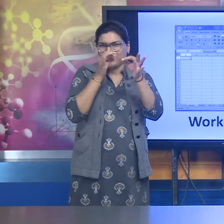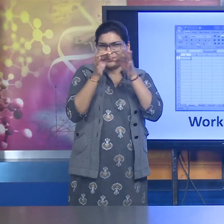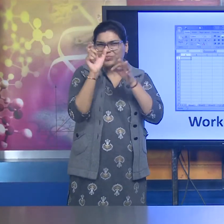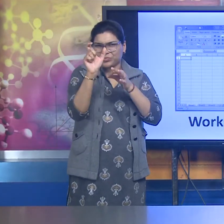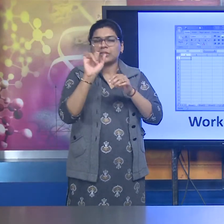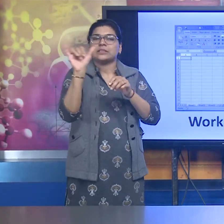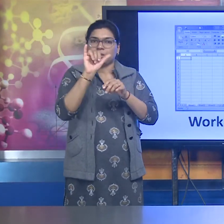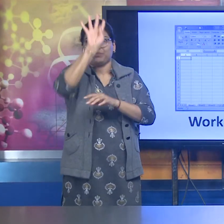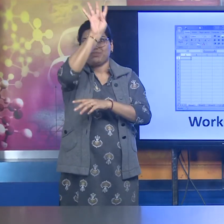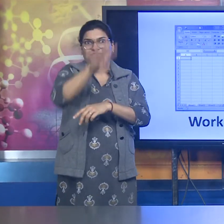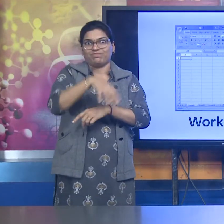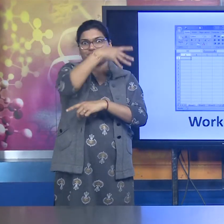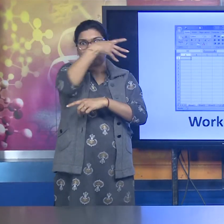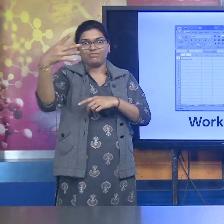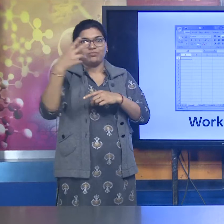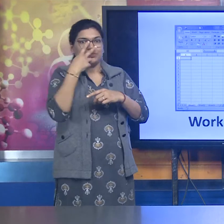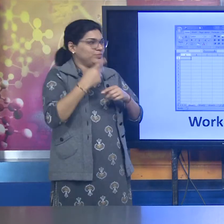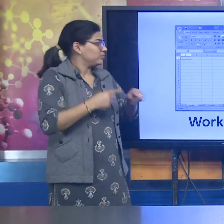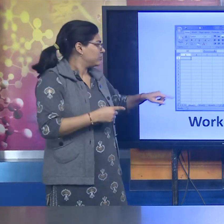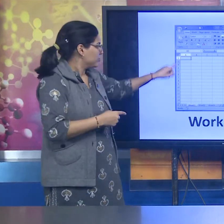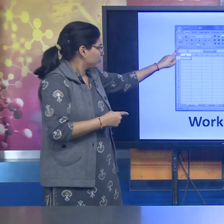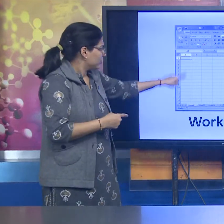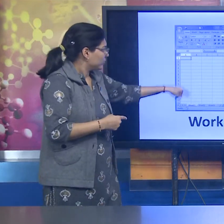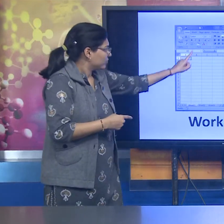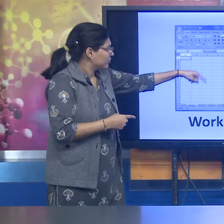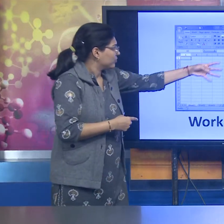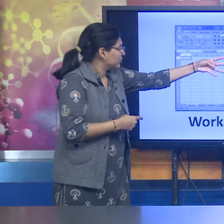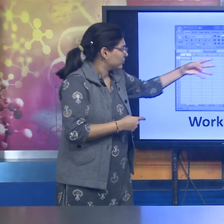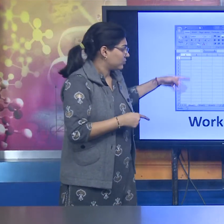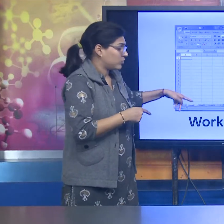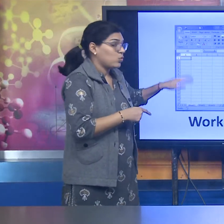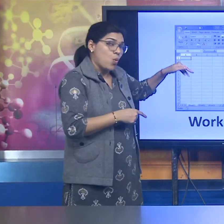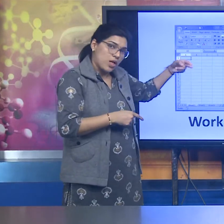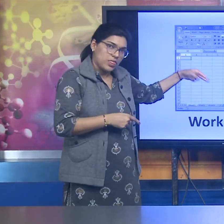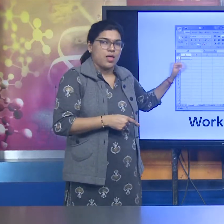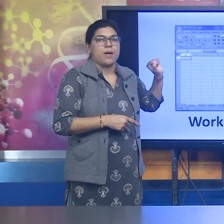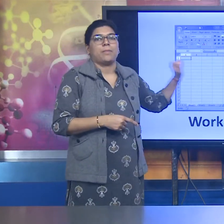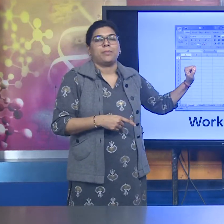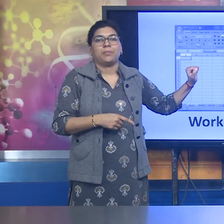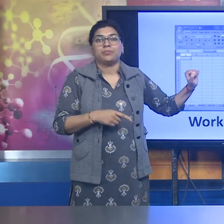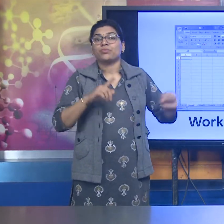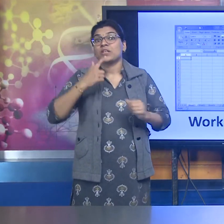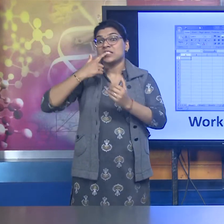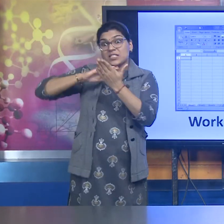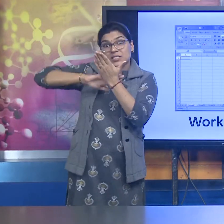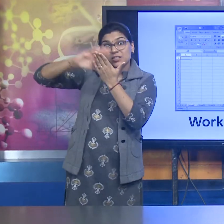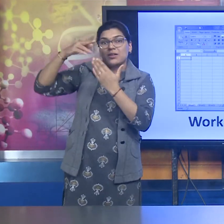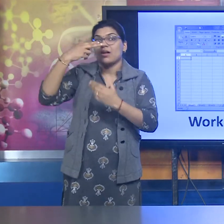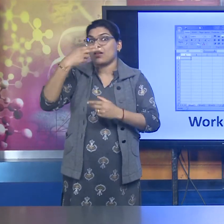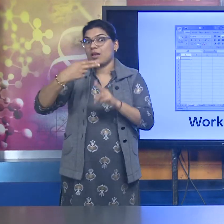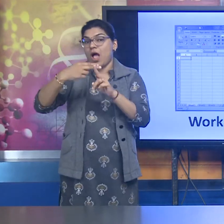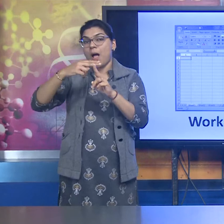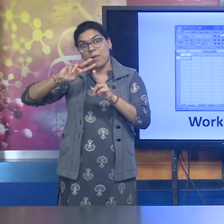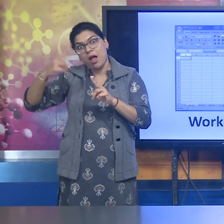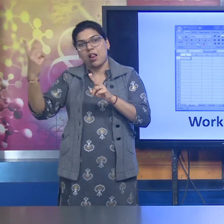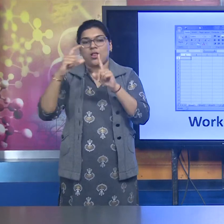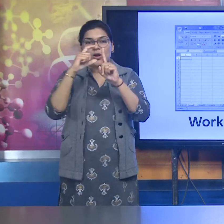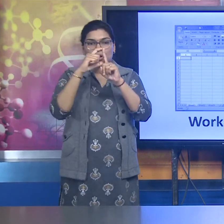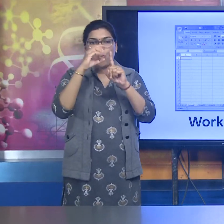Next is worksheet. Before I have explained you, this sheet